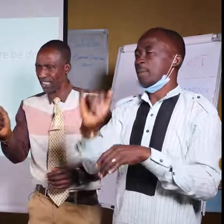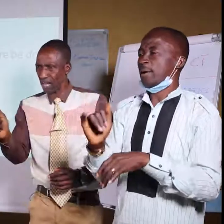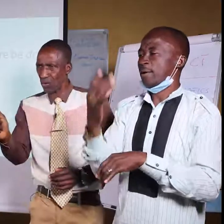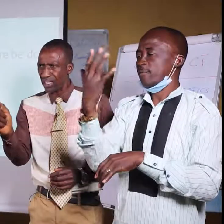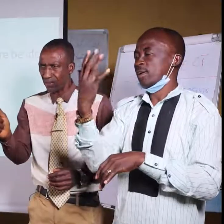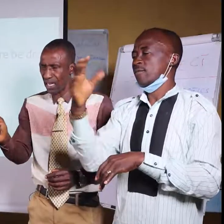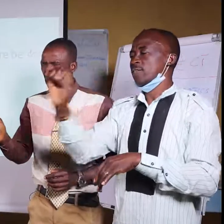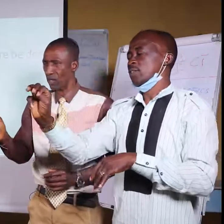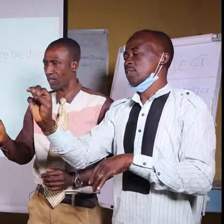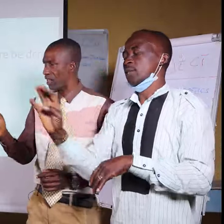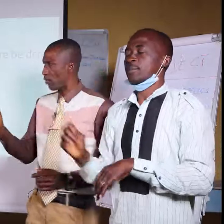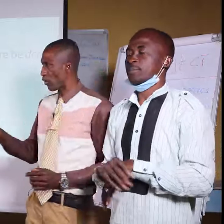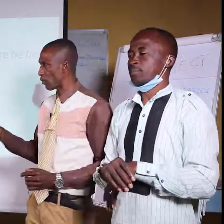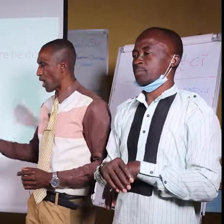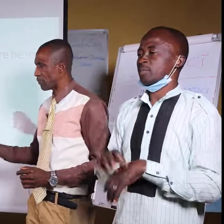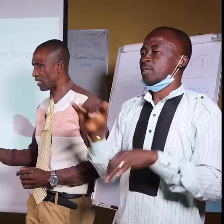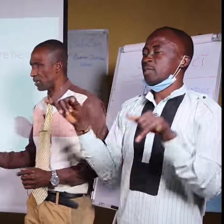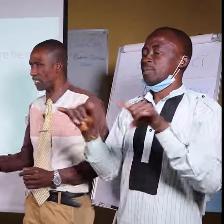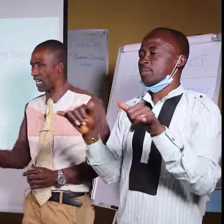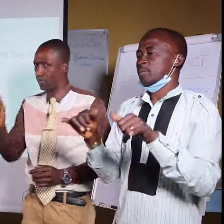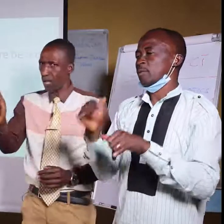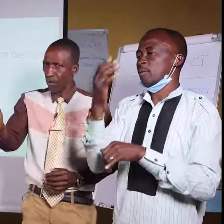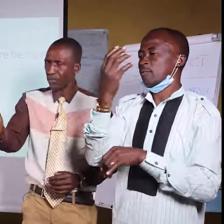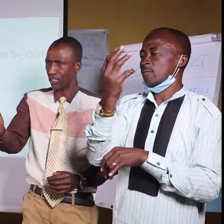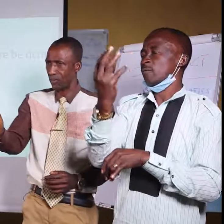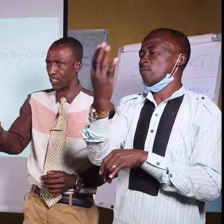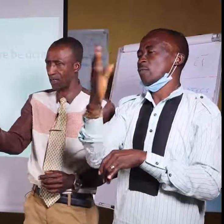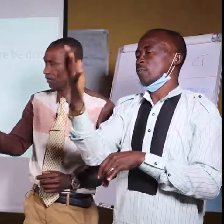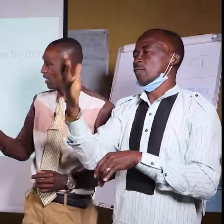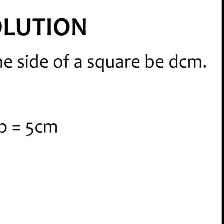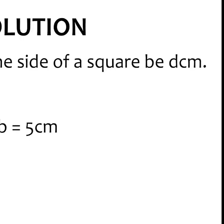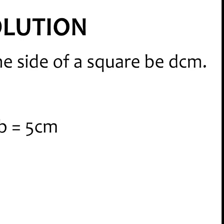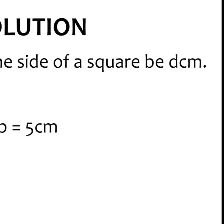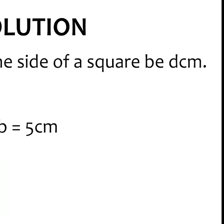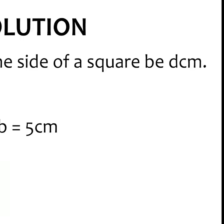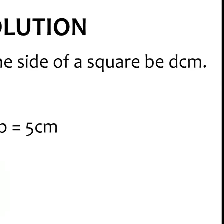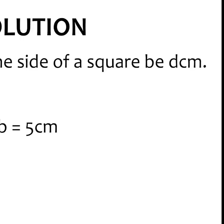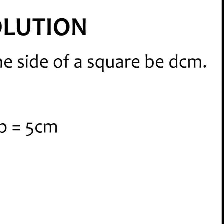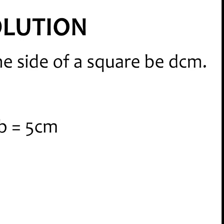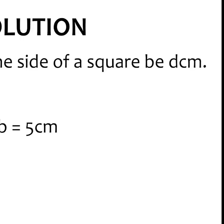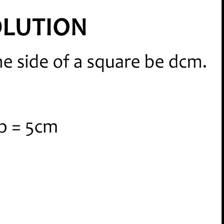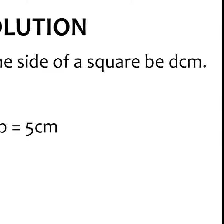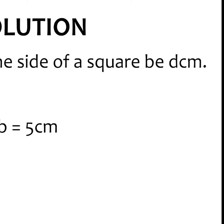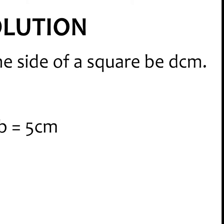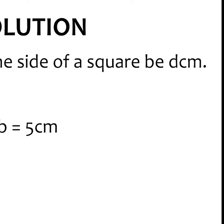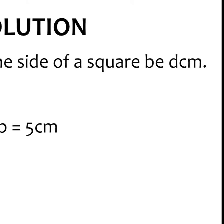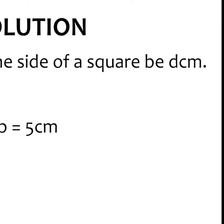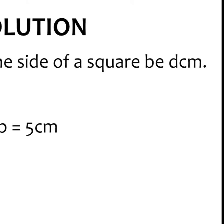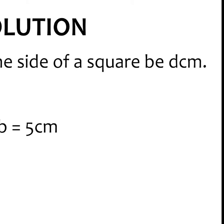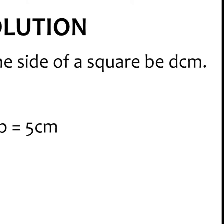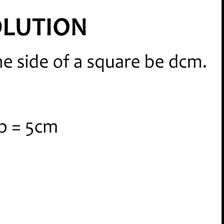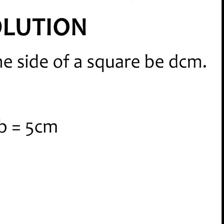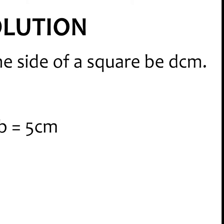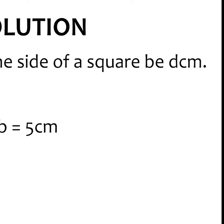The rectangle is measured 45 centimeters by 5 centimeters. That shows our length equals